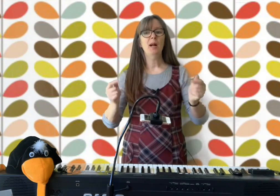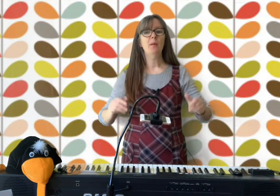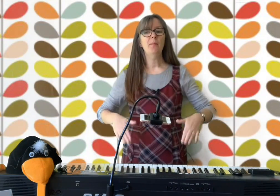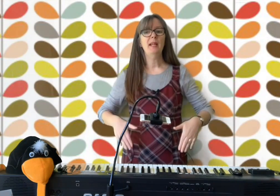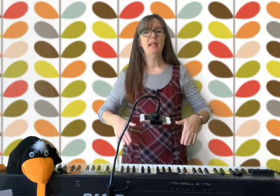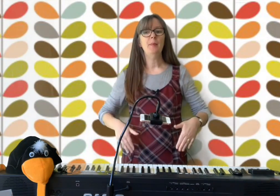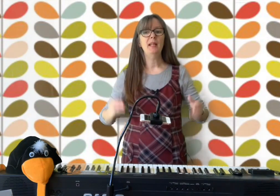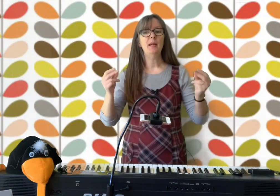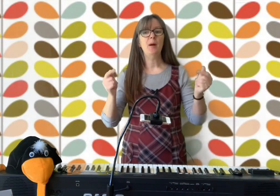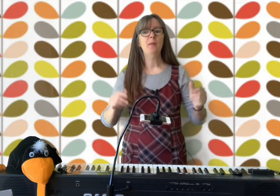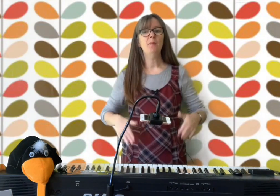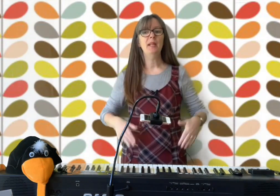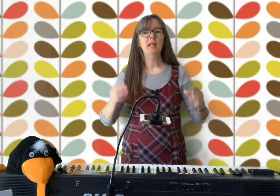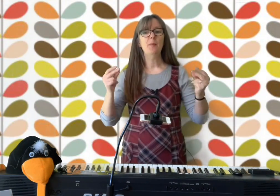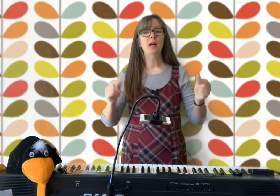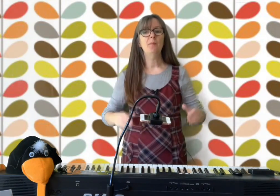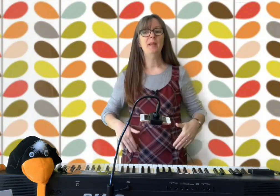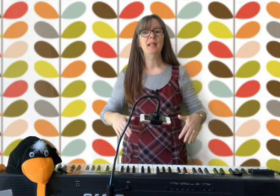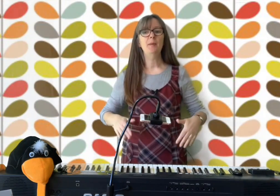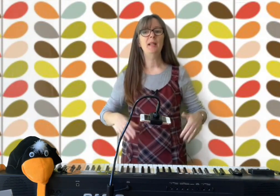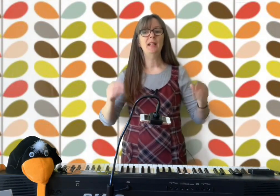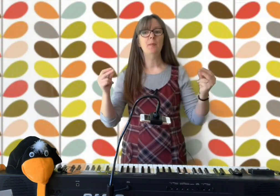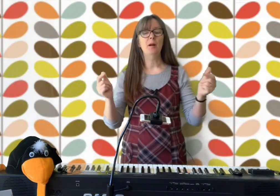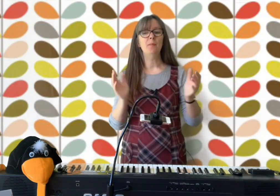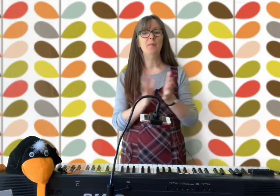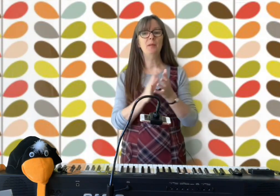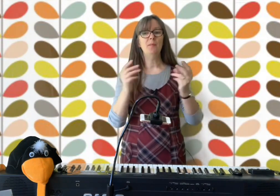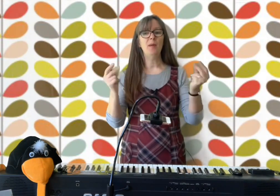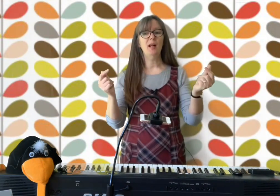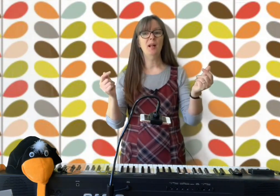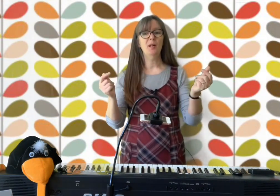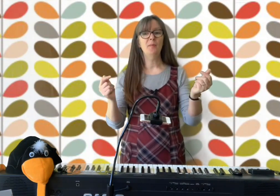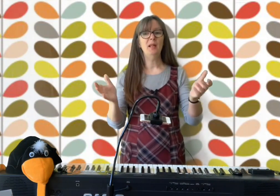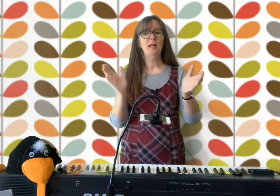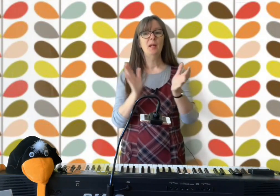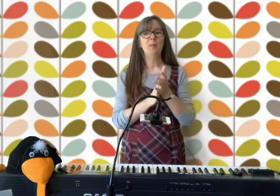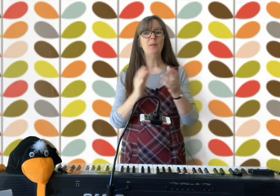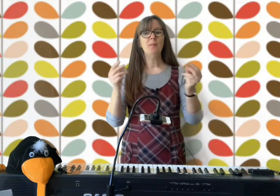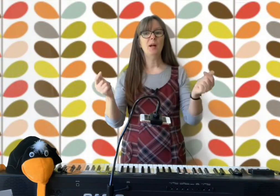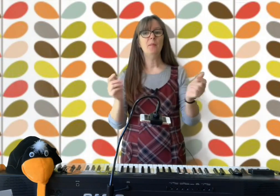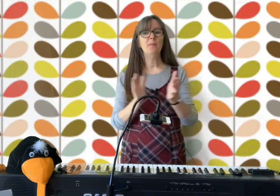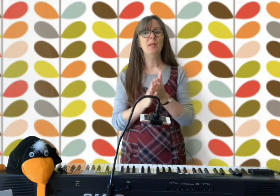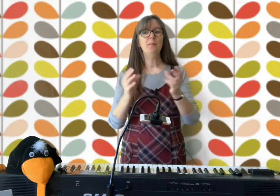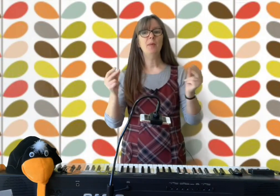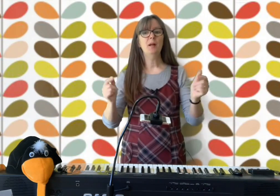bum, biddy biddy bum, biddy bum, biddy biddy bum, bim bum. Bim bum, bim bum,